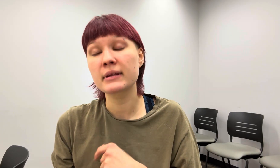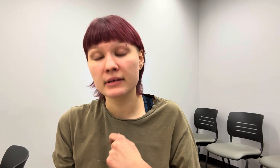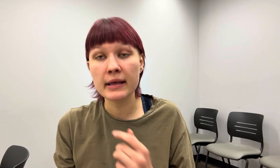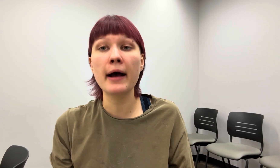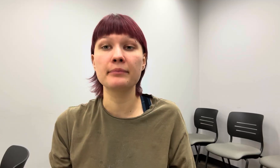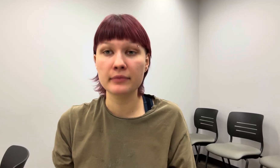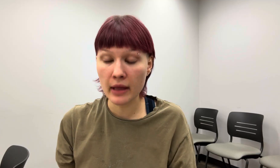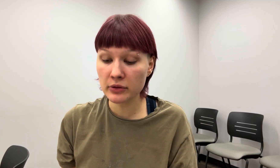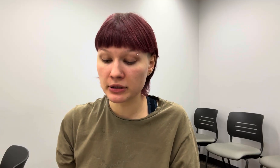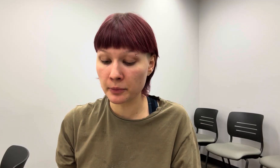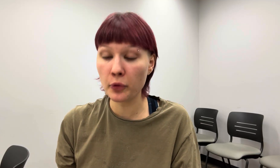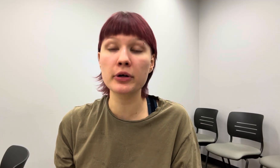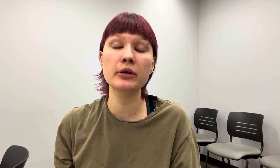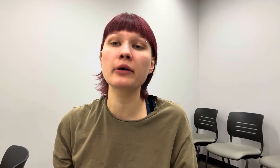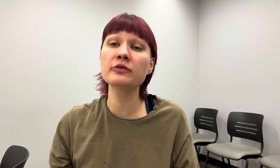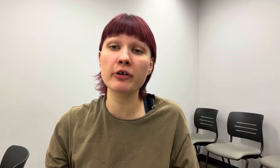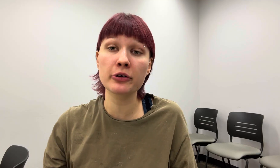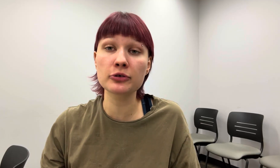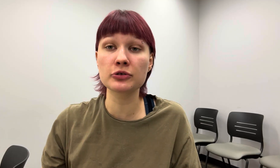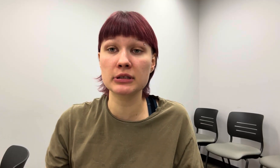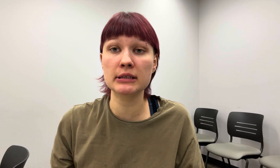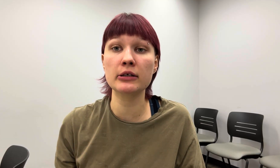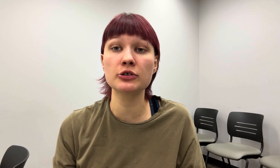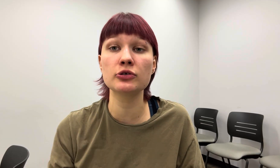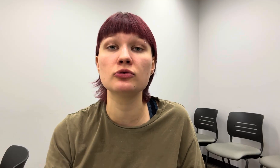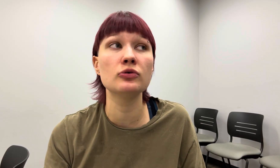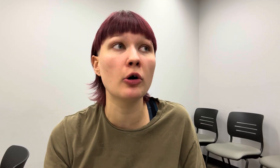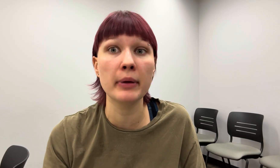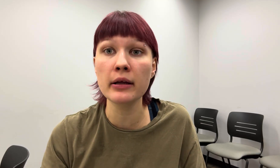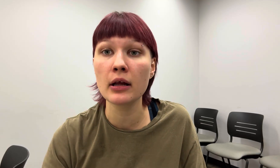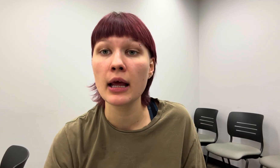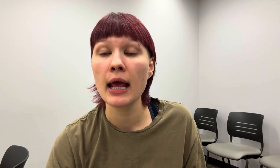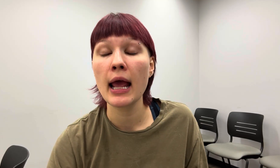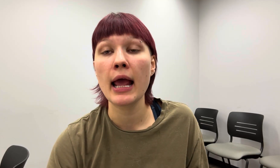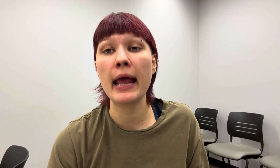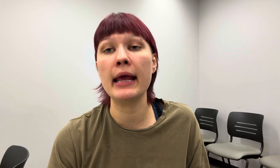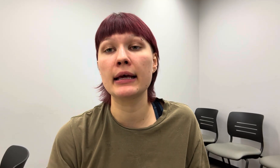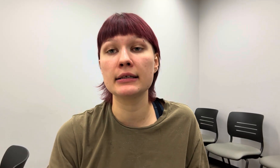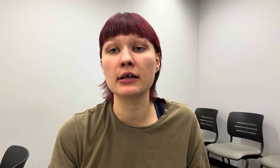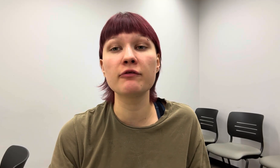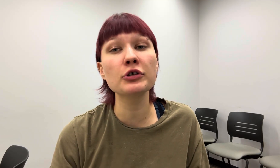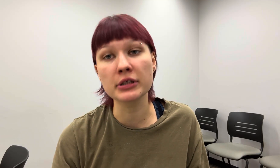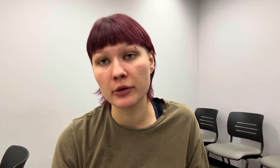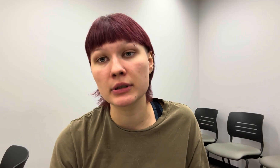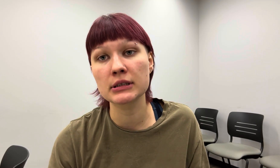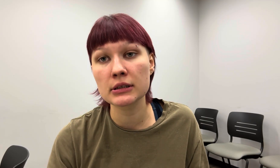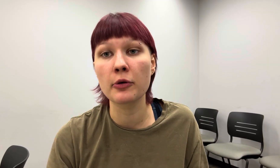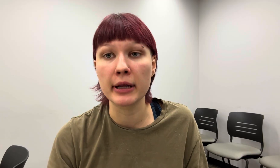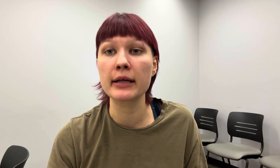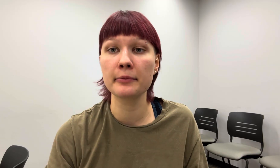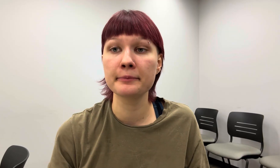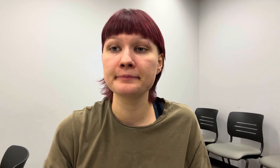yeah, that was a very crucial detail to omit, and unfortunately it was omitted. It's